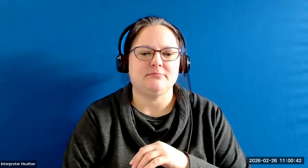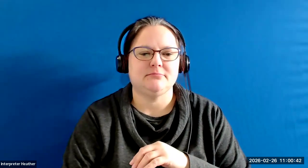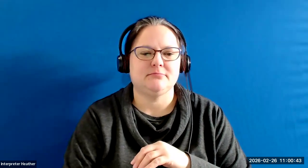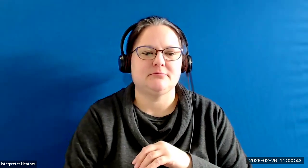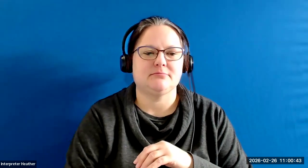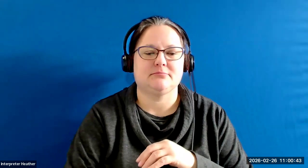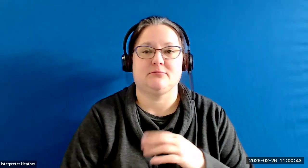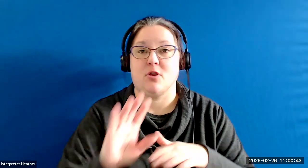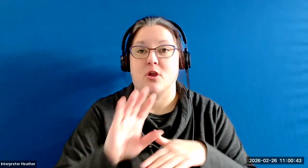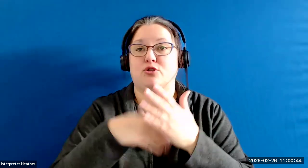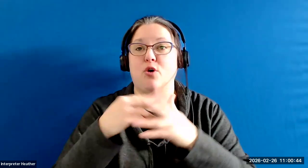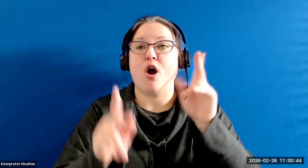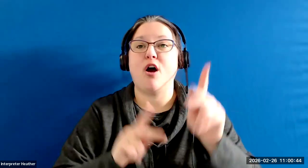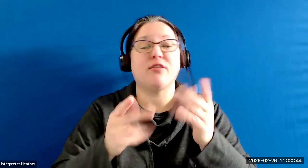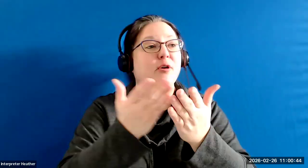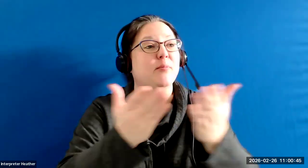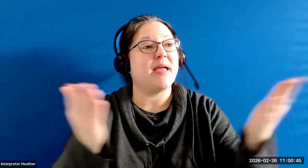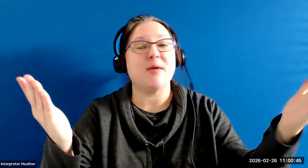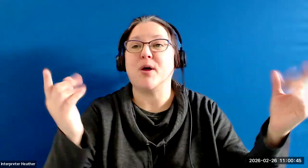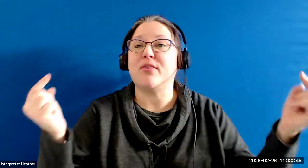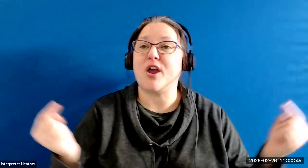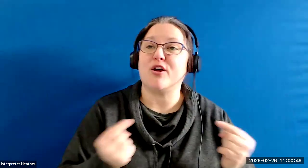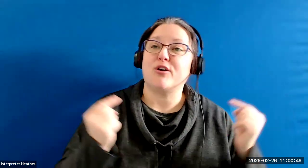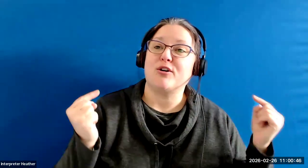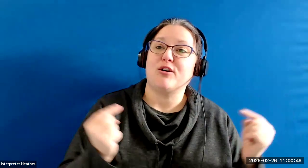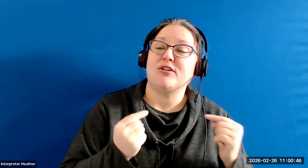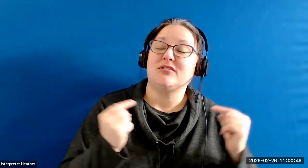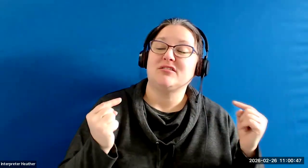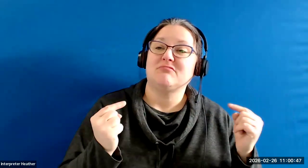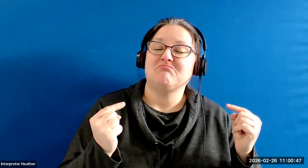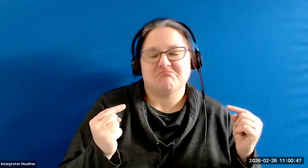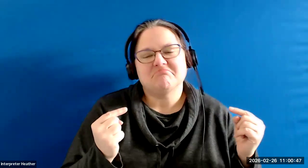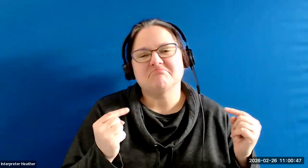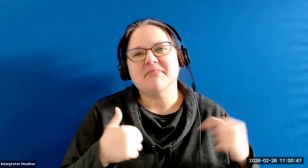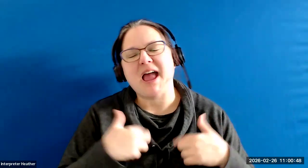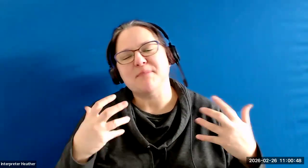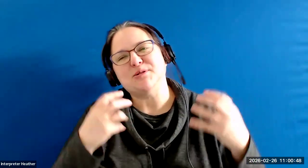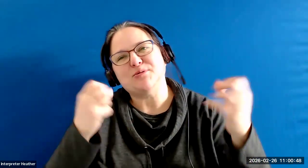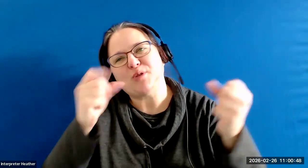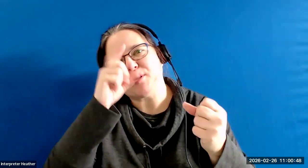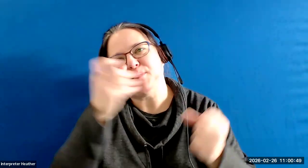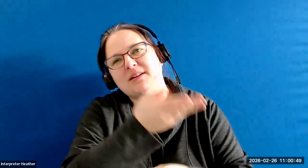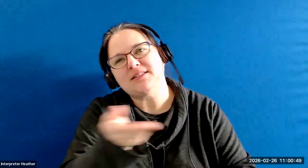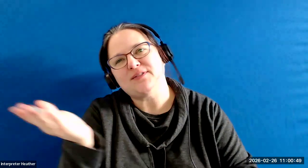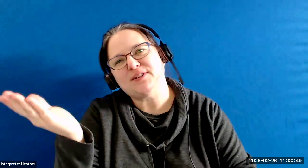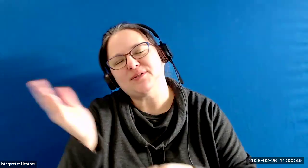amen to everyone who ever hurt me. I'm stronger 'cause of